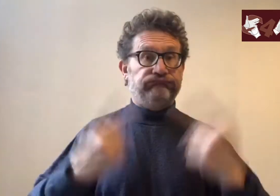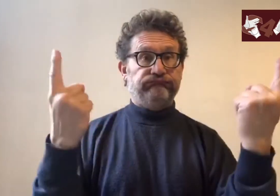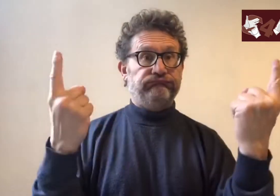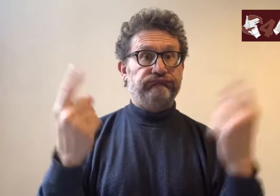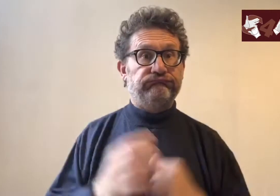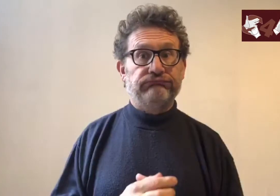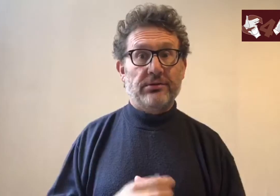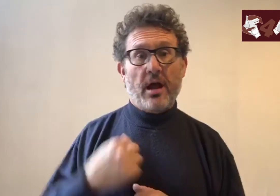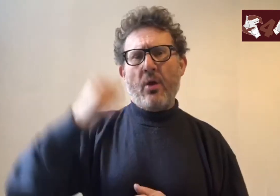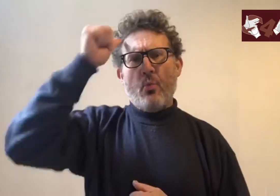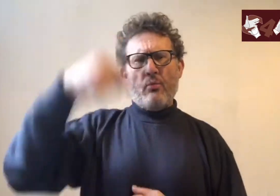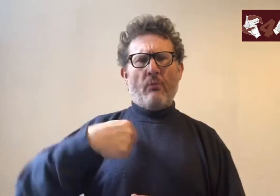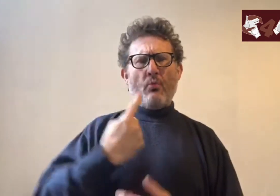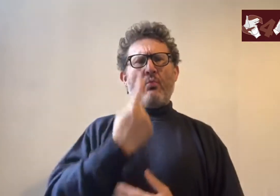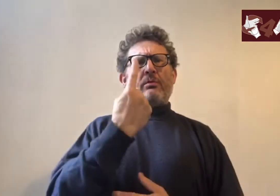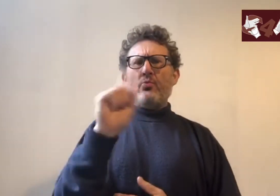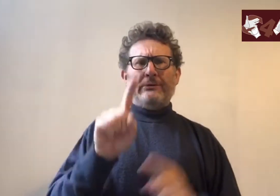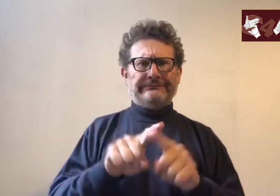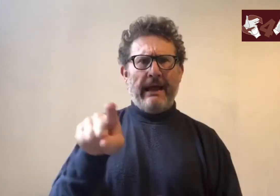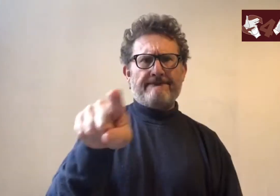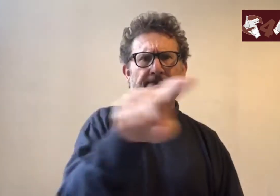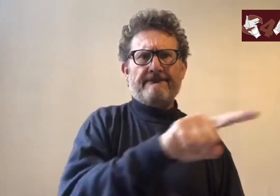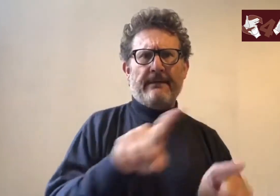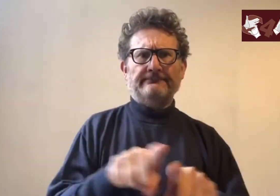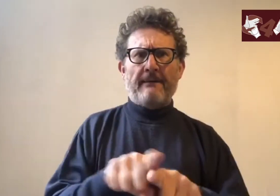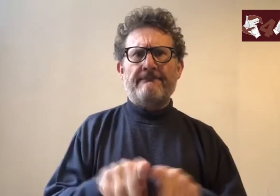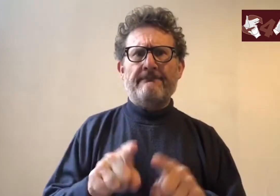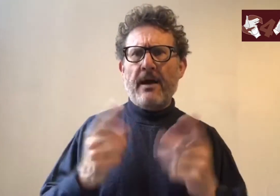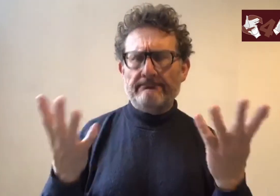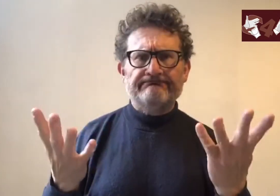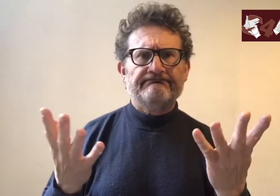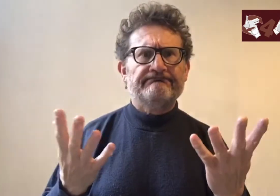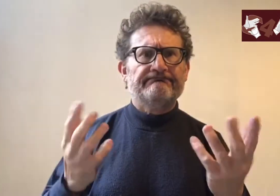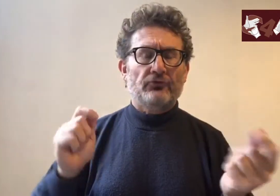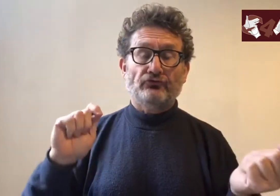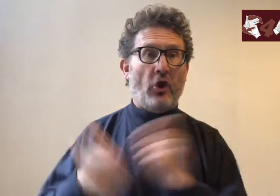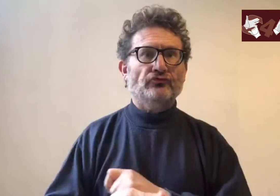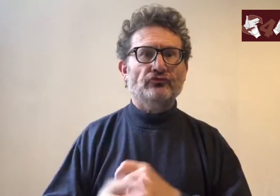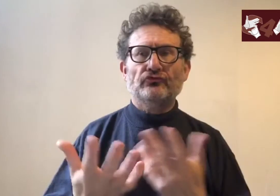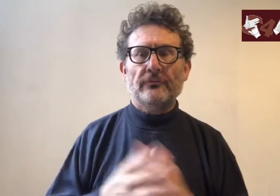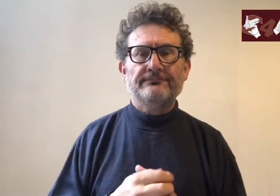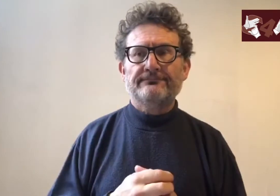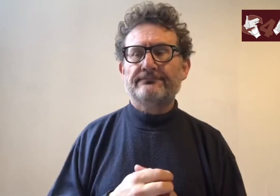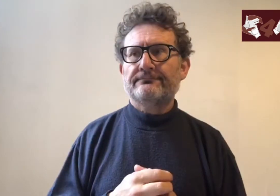Our lifestyles are different. And I know I'm not the only one that's facing this. So many people are going through difficult changes.